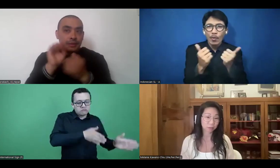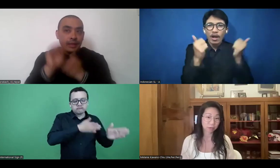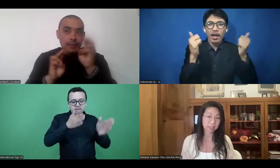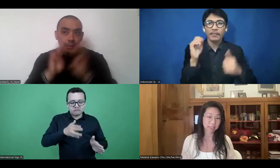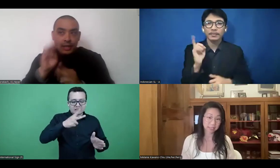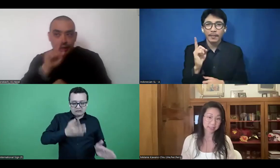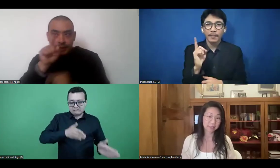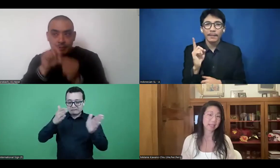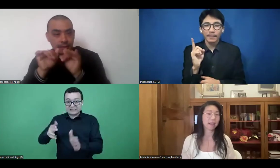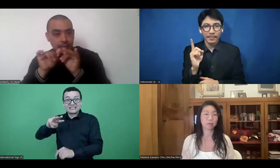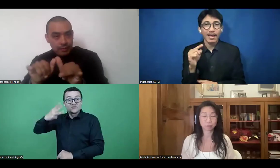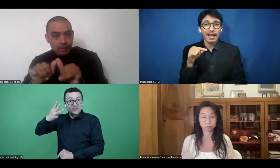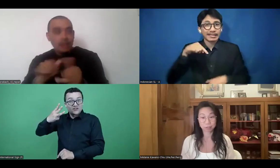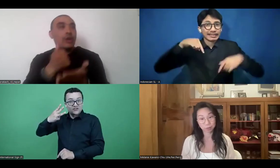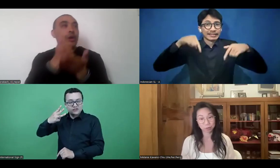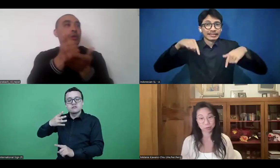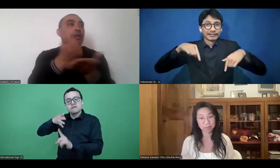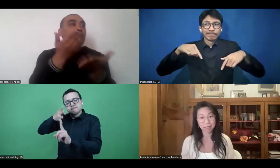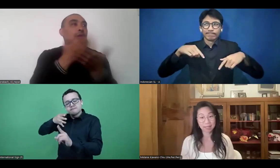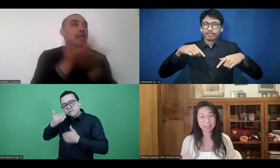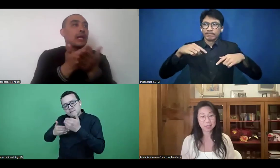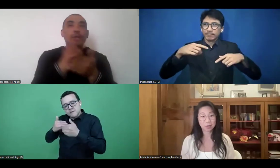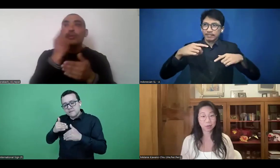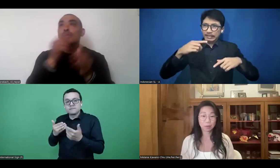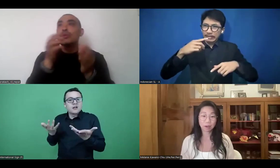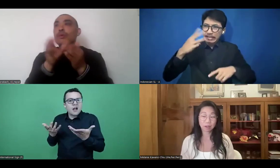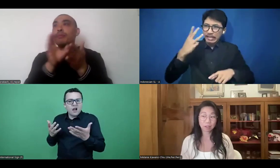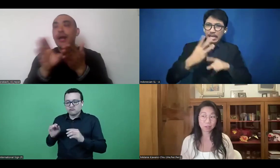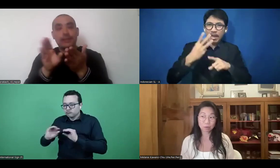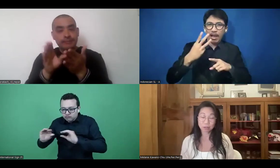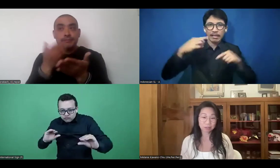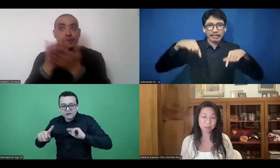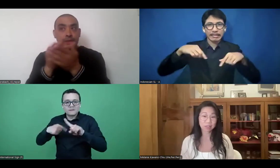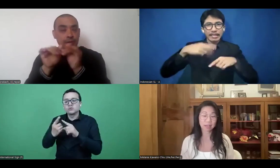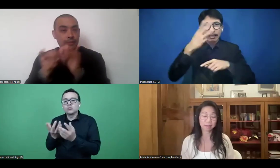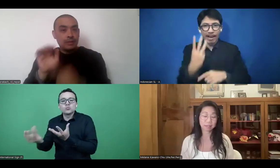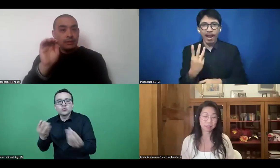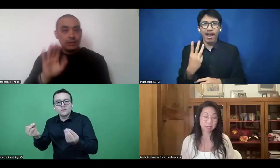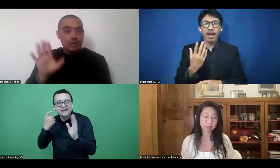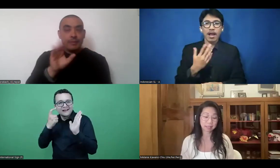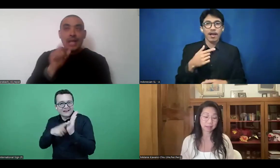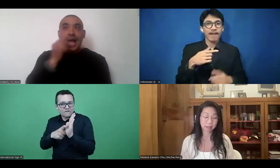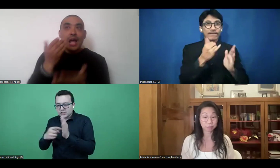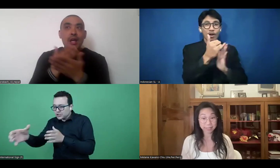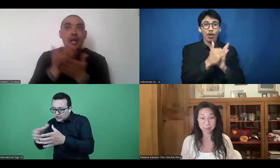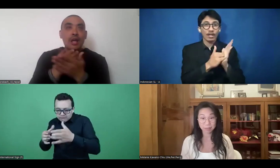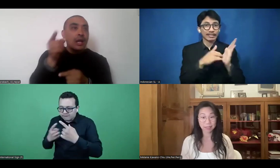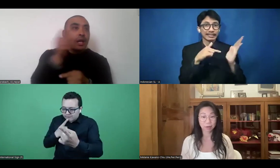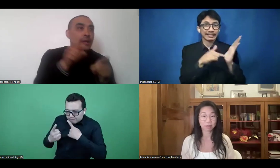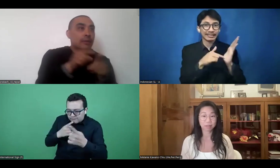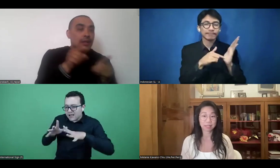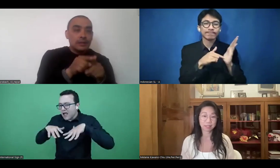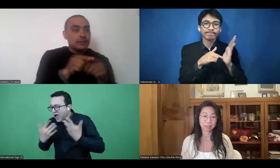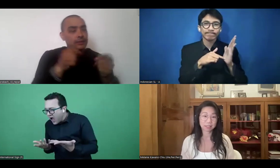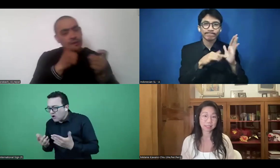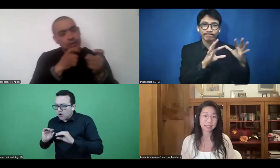with grantees and reference groups. So our donors have given us a lot of flexibility